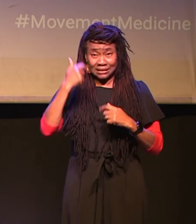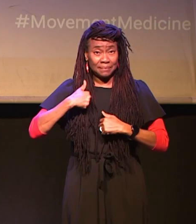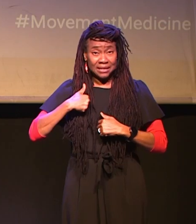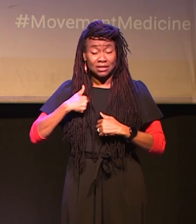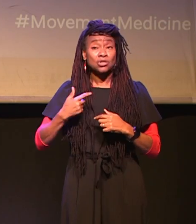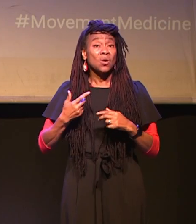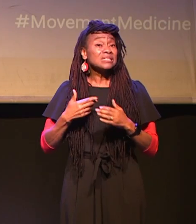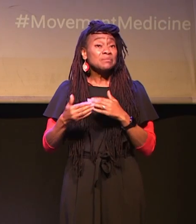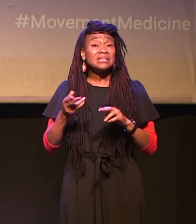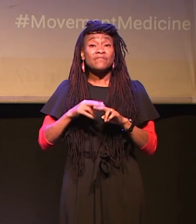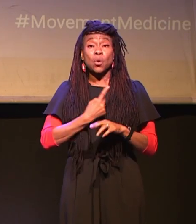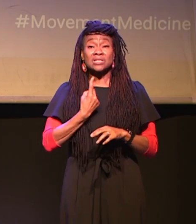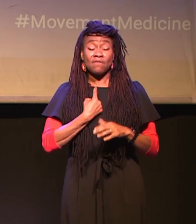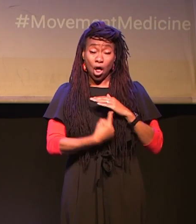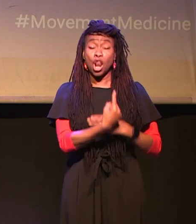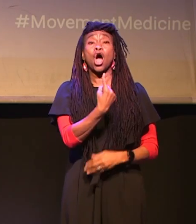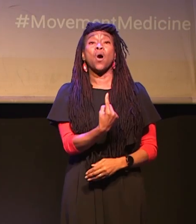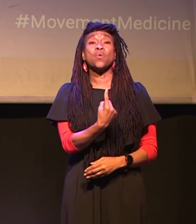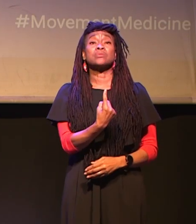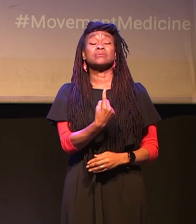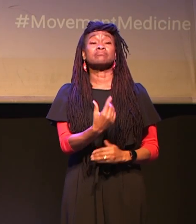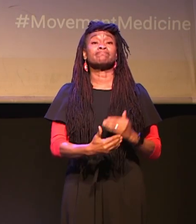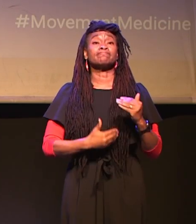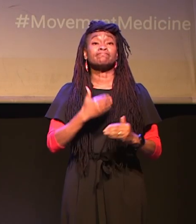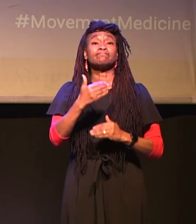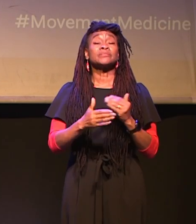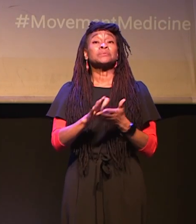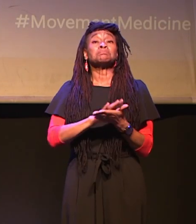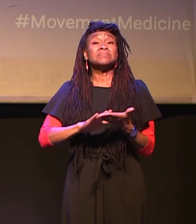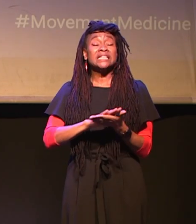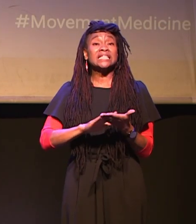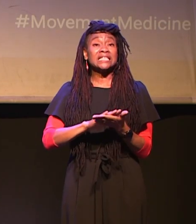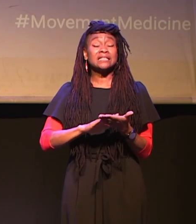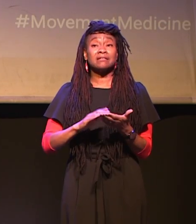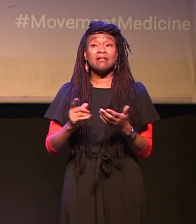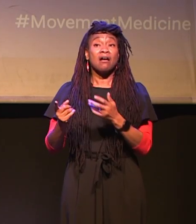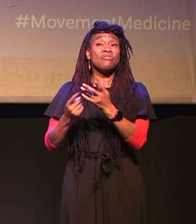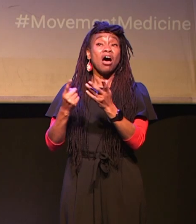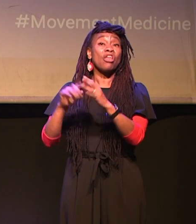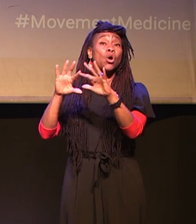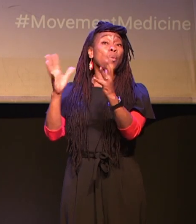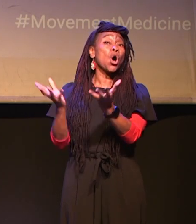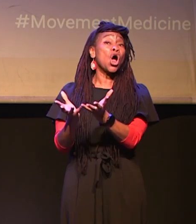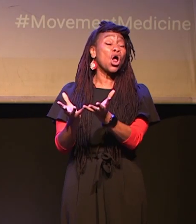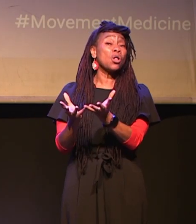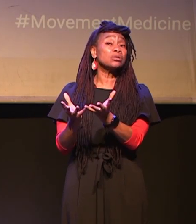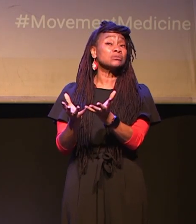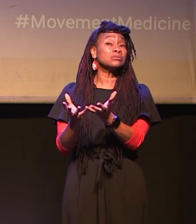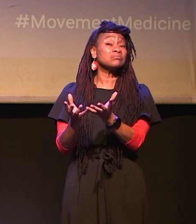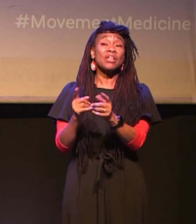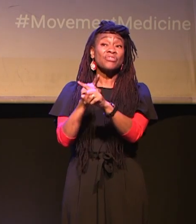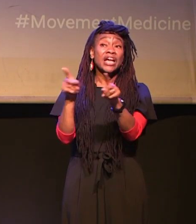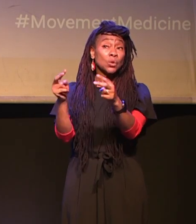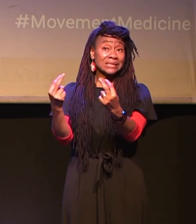holds the portal open for that other world, for that other way. Even if these folks don't see me,